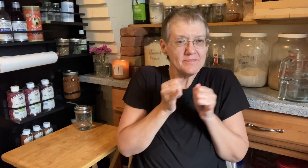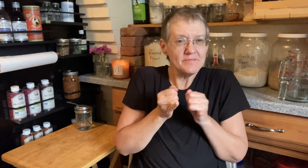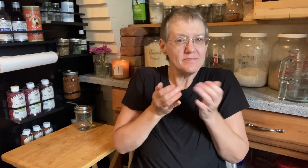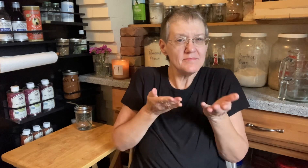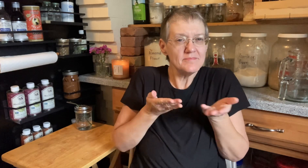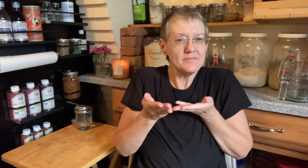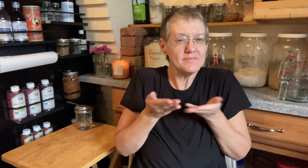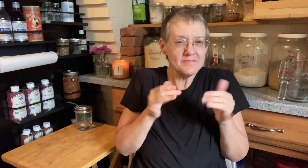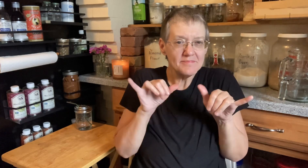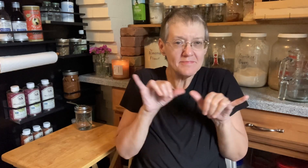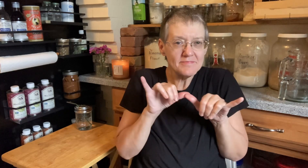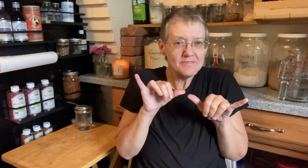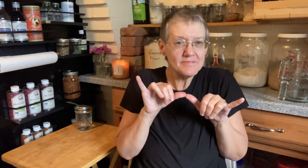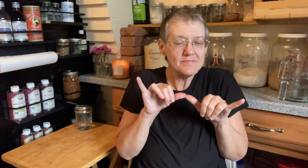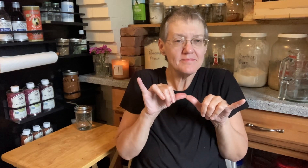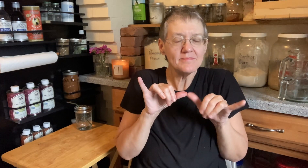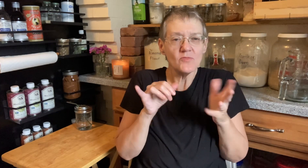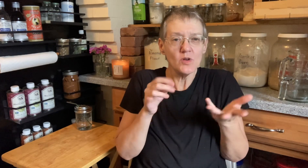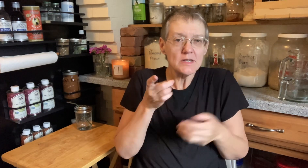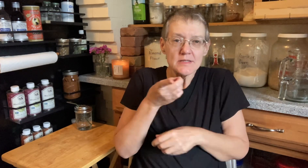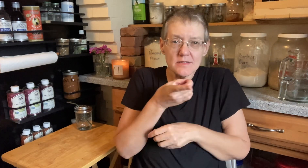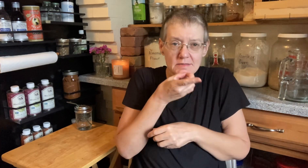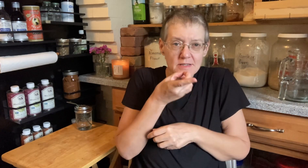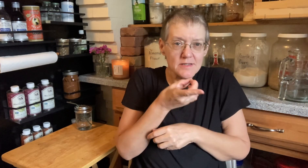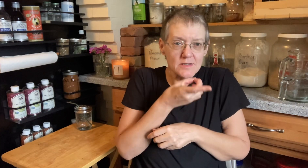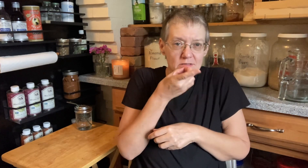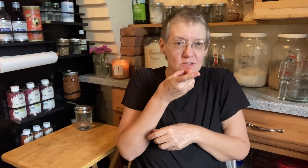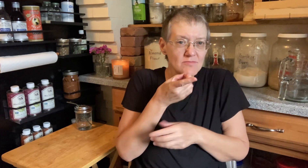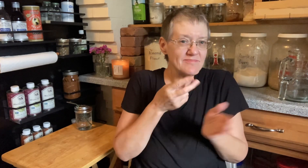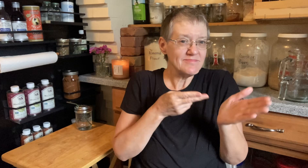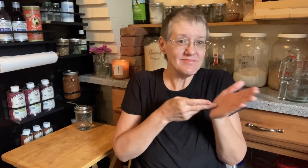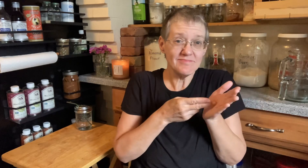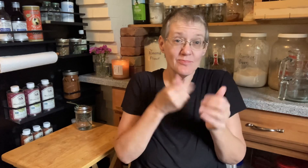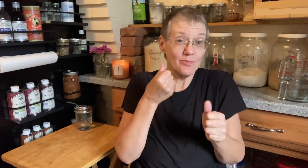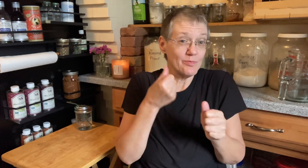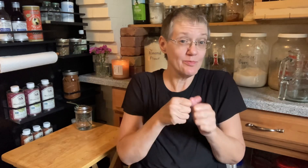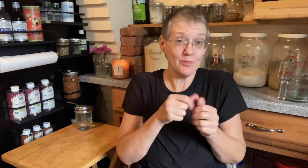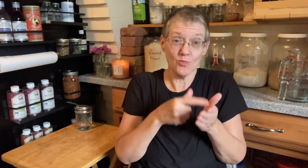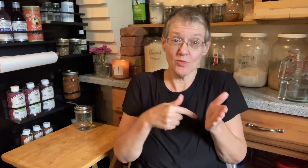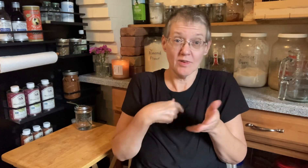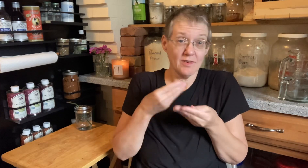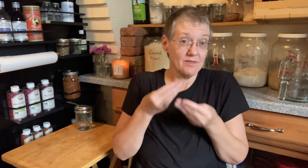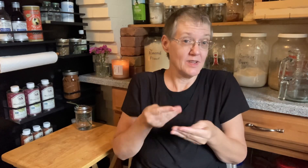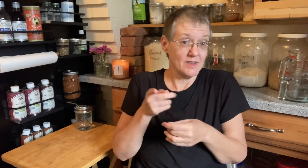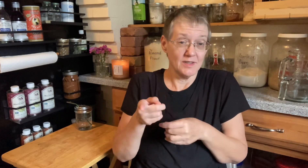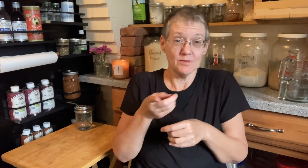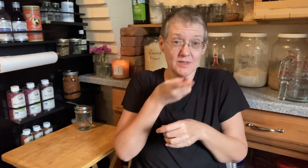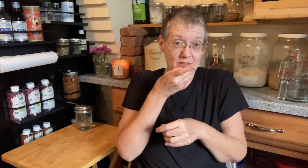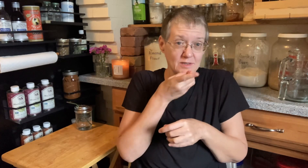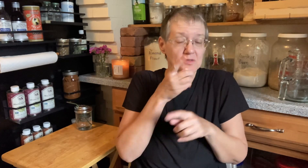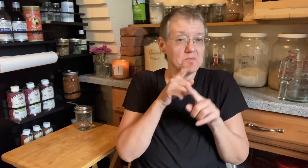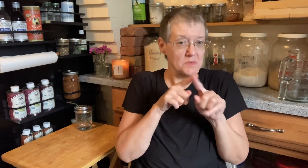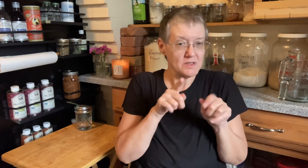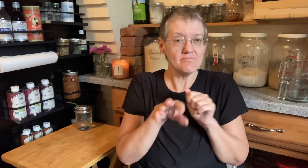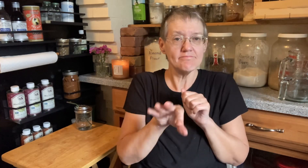food. Everything was individual serving size. Now, quite honestly, I don't even remember what I fed him for dinner.